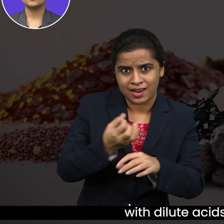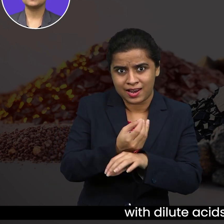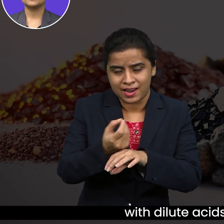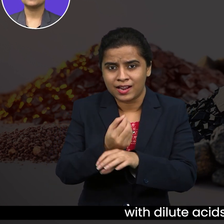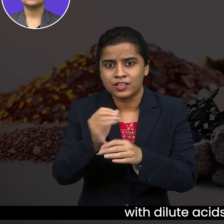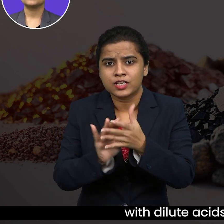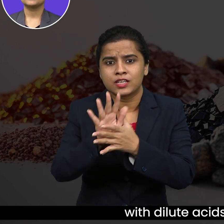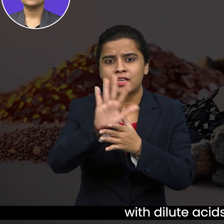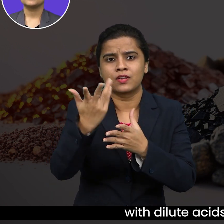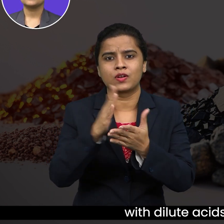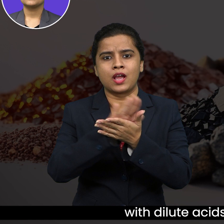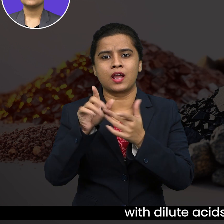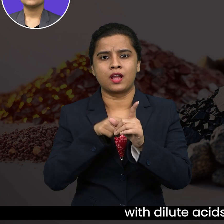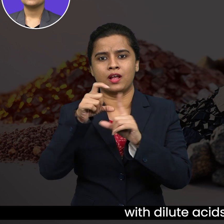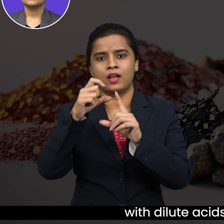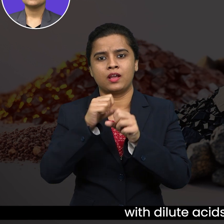gas.